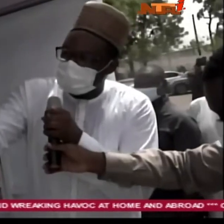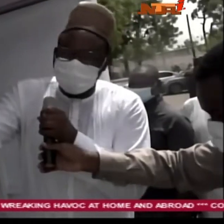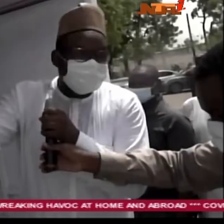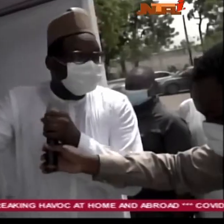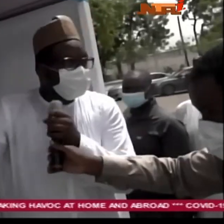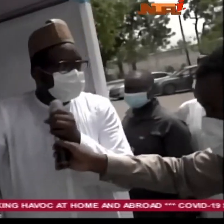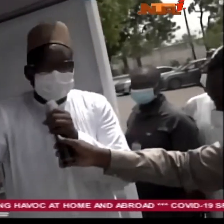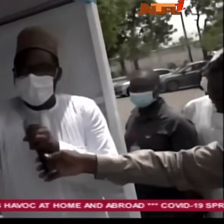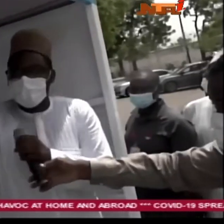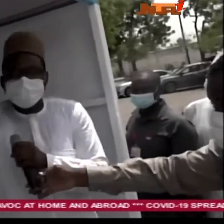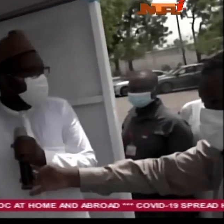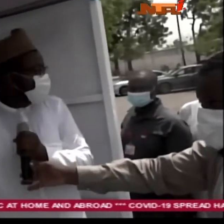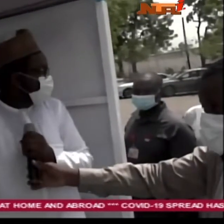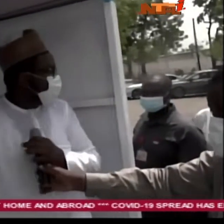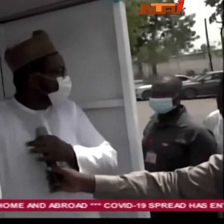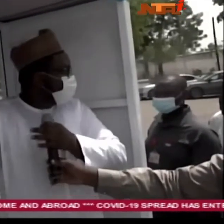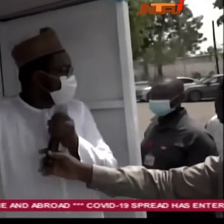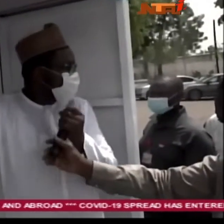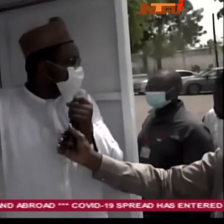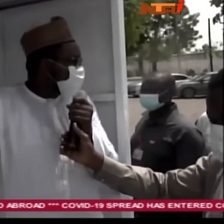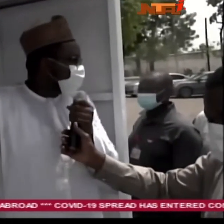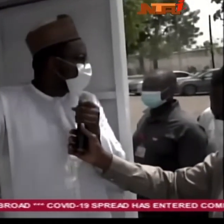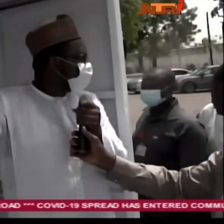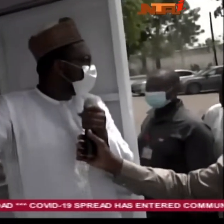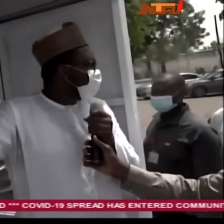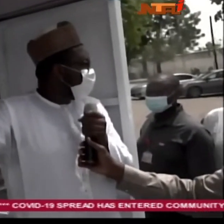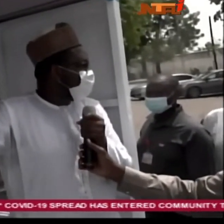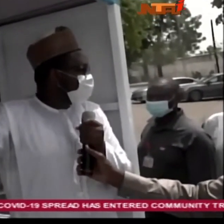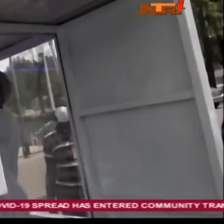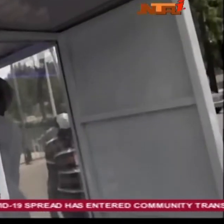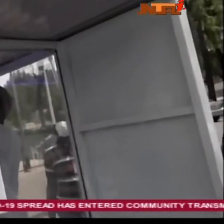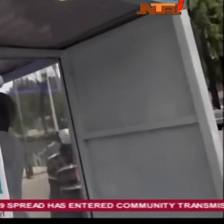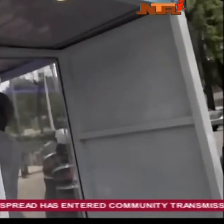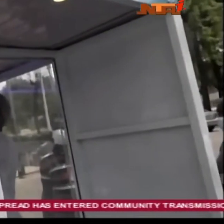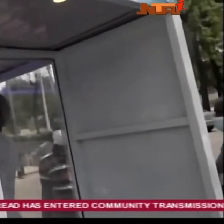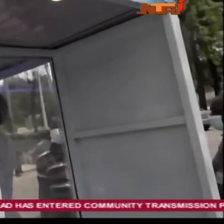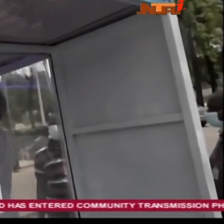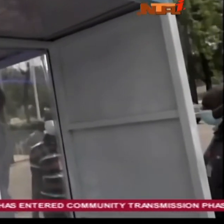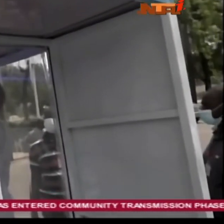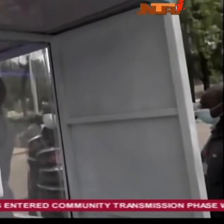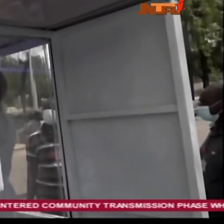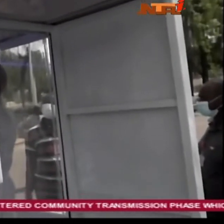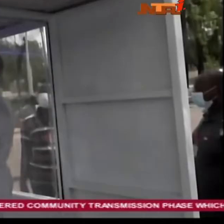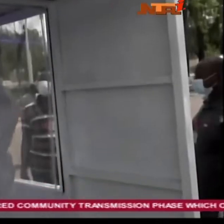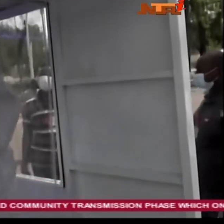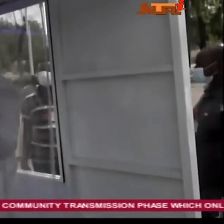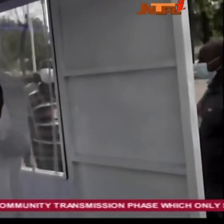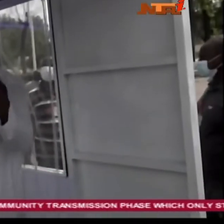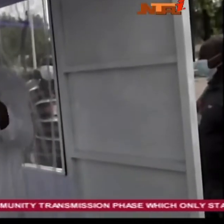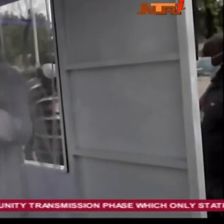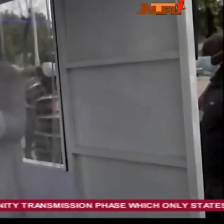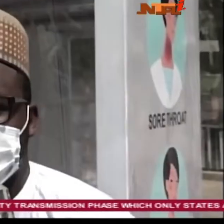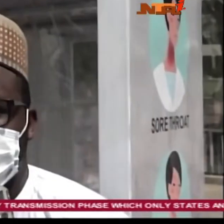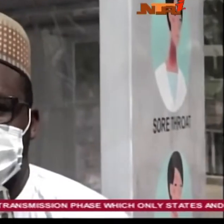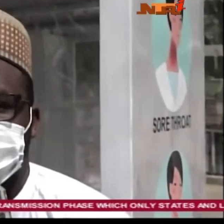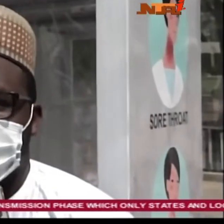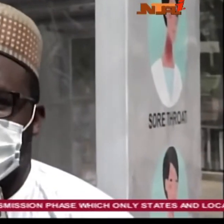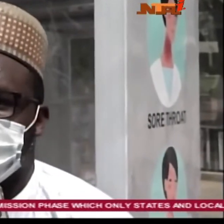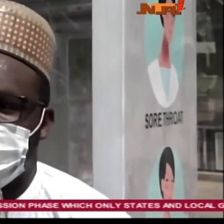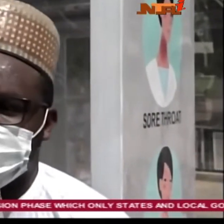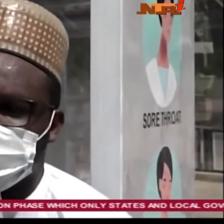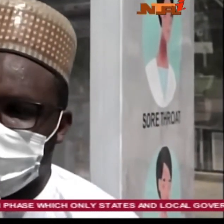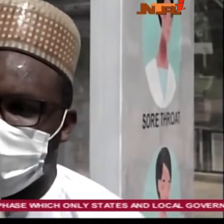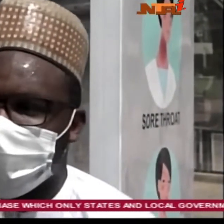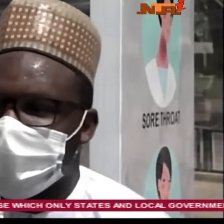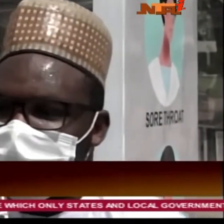Chief Executive MMT Technologies Mohammed Mustafa Imam took time to demonstrate methods for using the equipment, which he described as